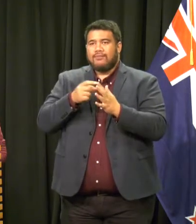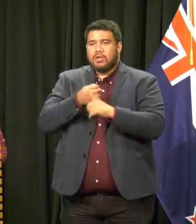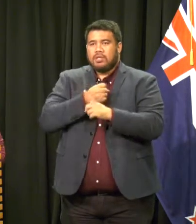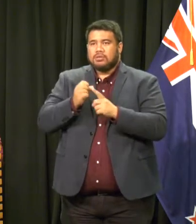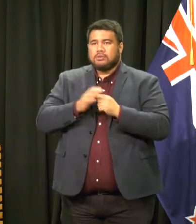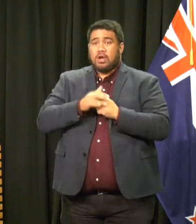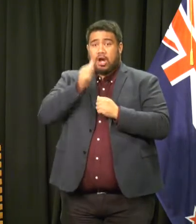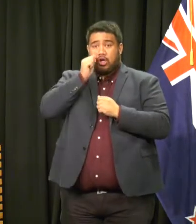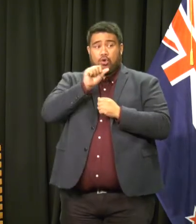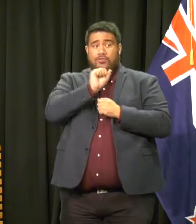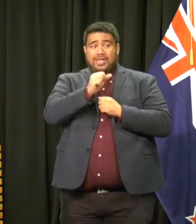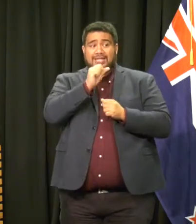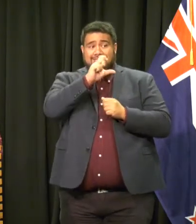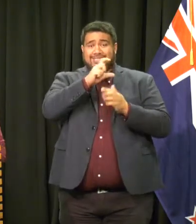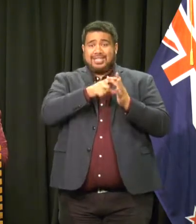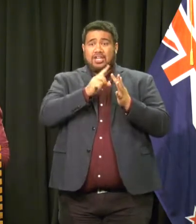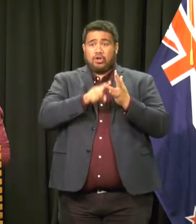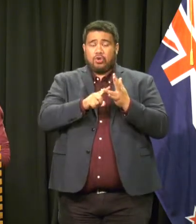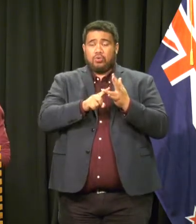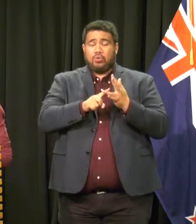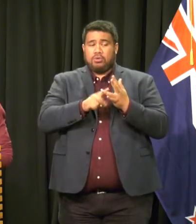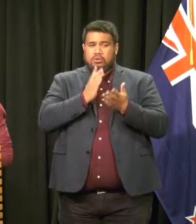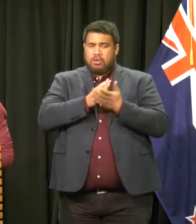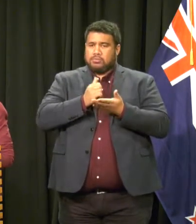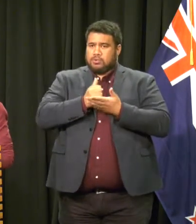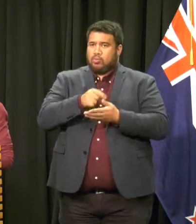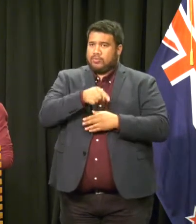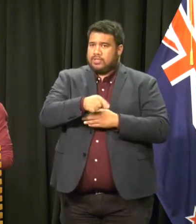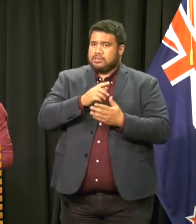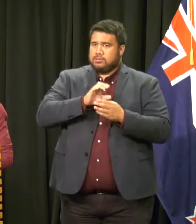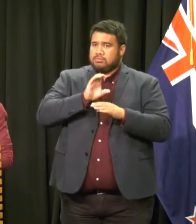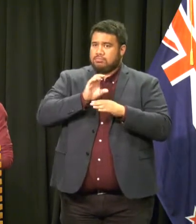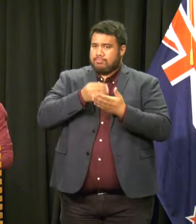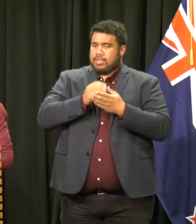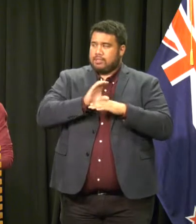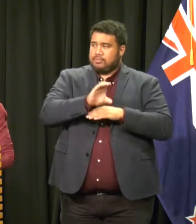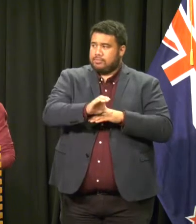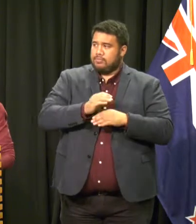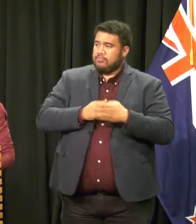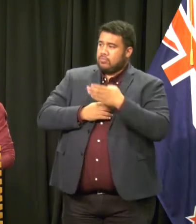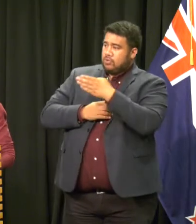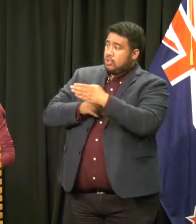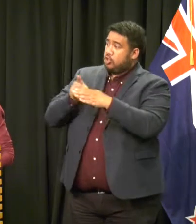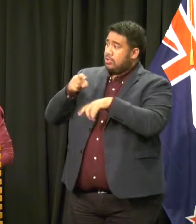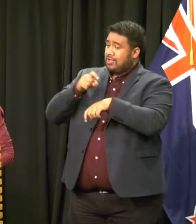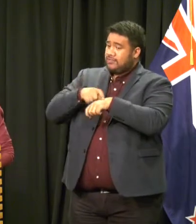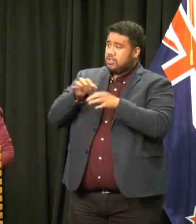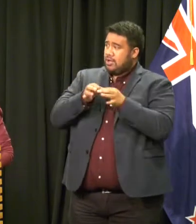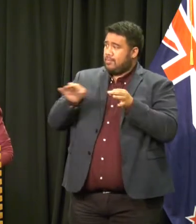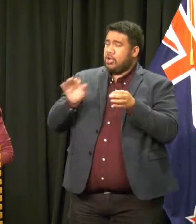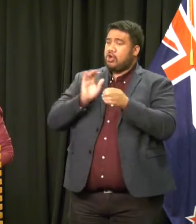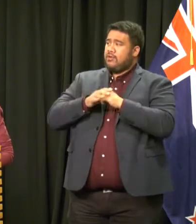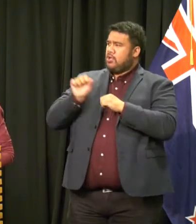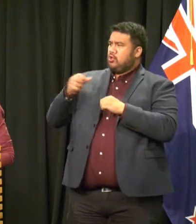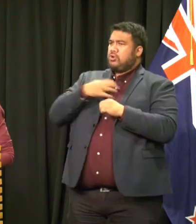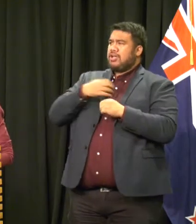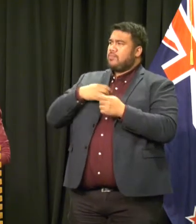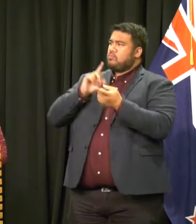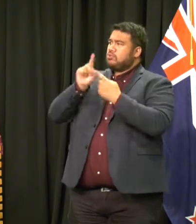package. Do you have a timeline yet for the government's response to the mental health inquiry? Before the